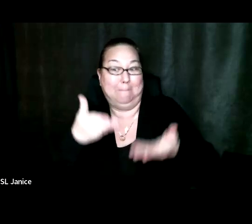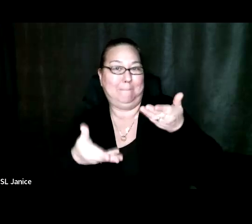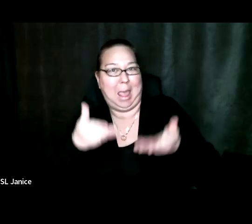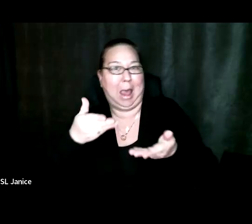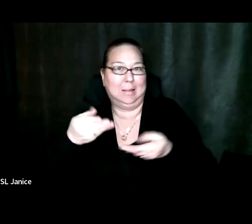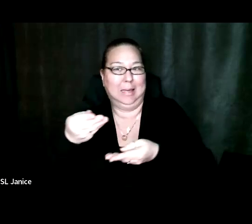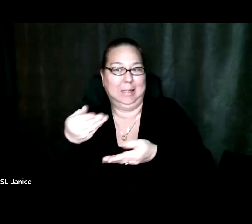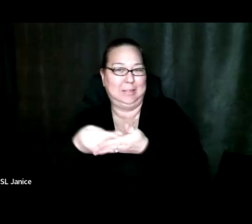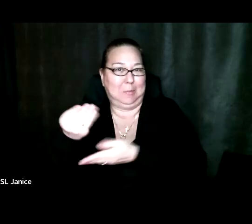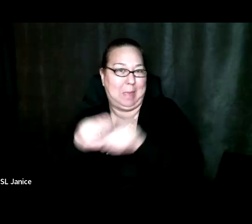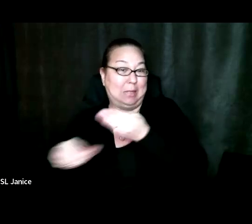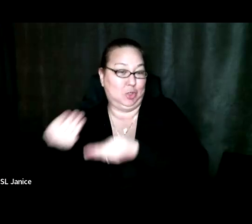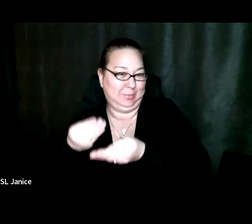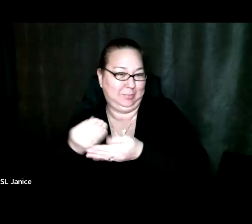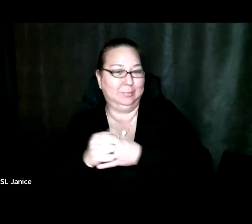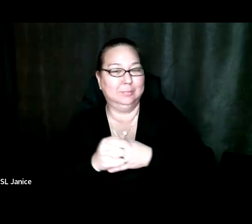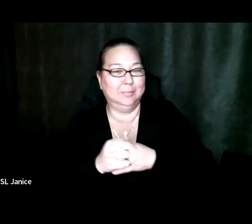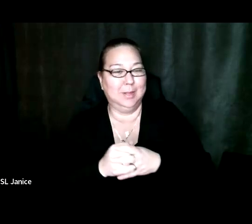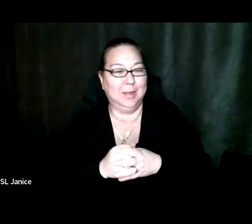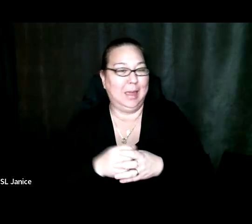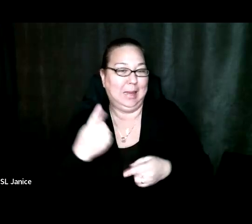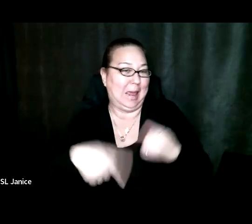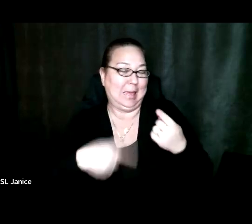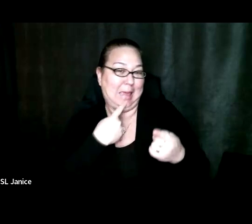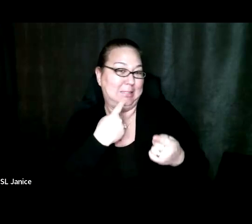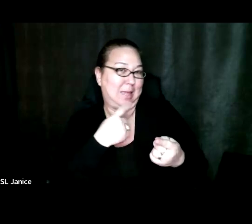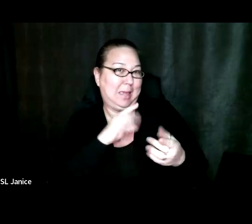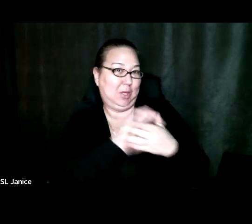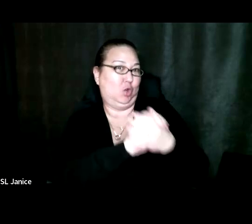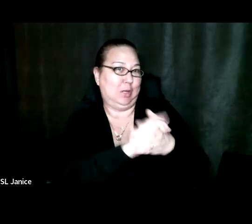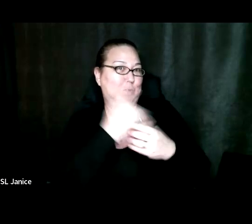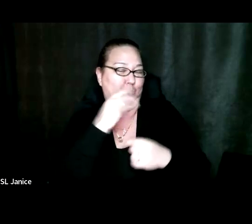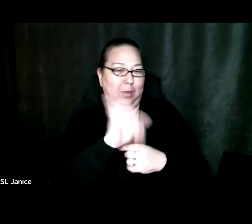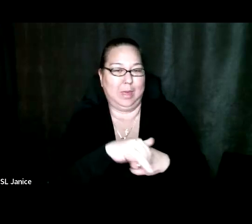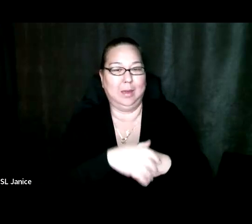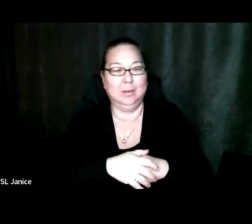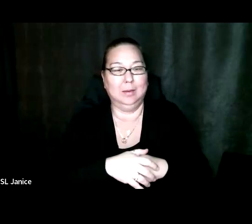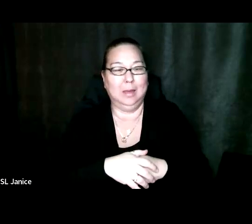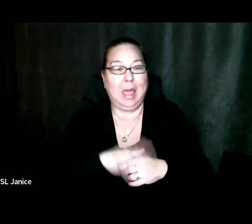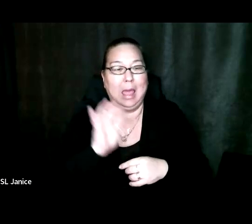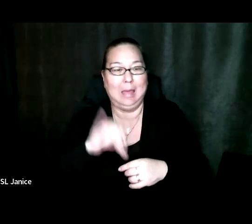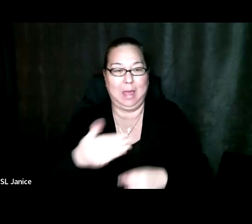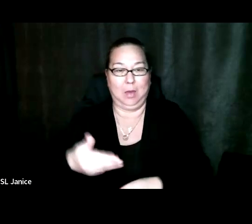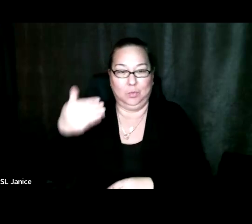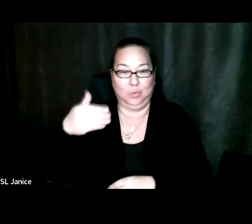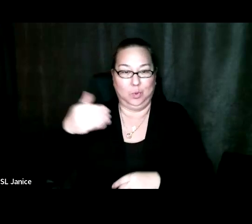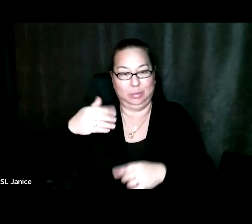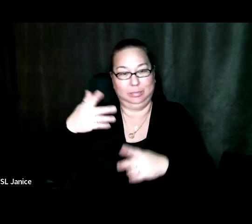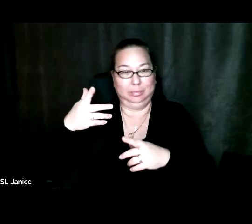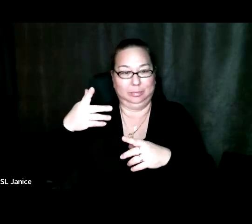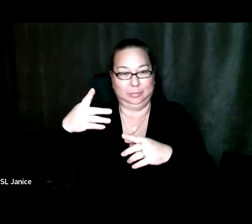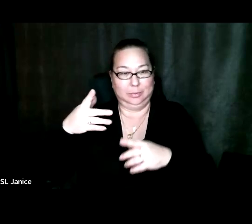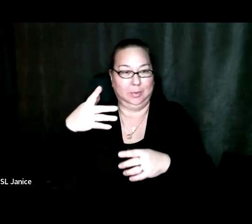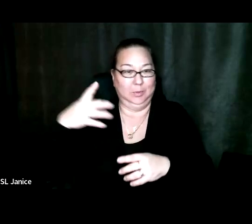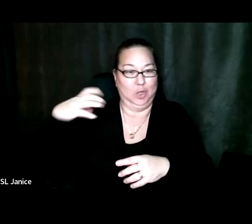former Chief Financial Officer and Interim Superintendent John McDonough, who started that trend. He did. And clearly has, it has